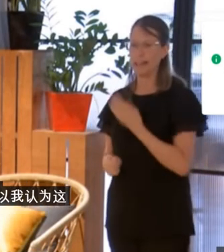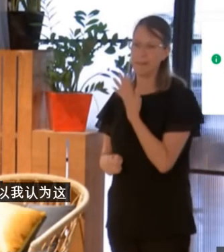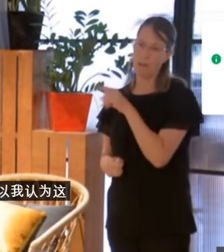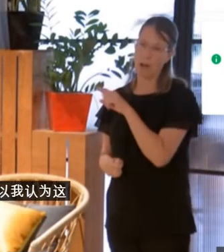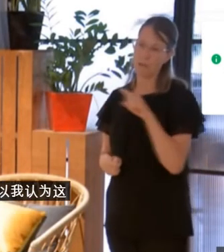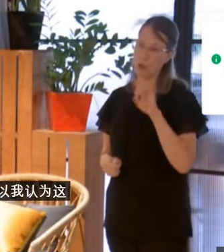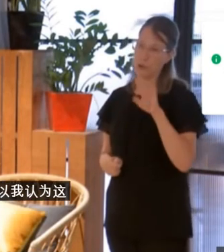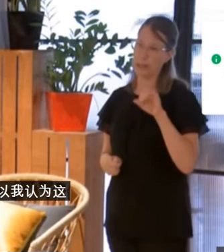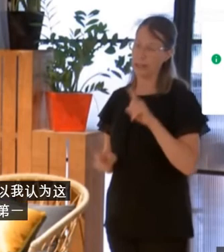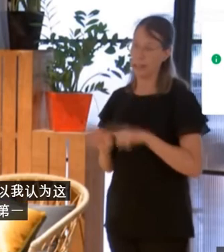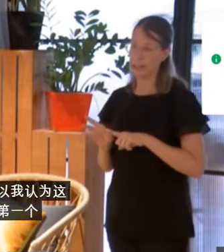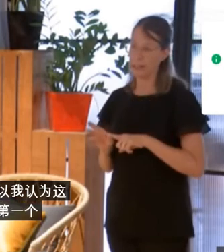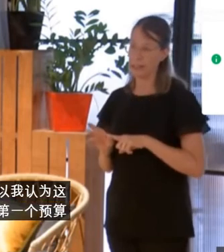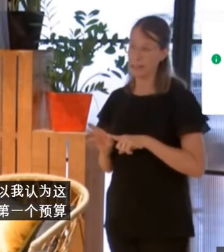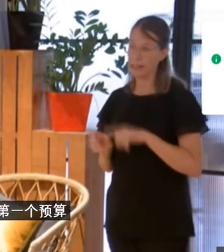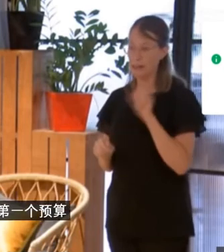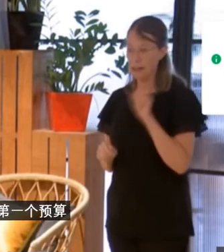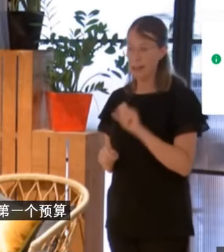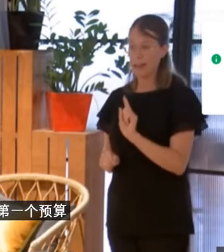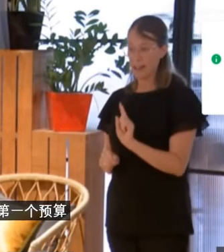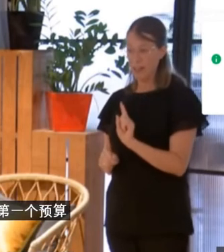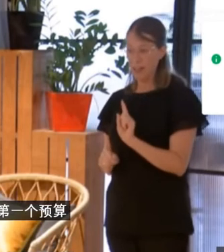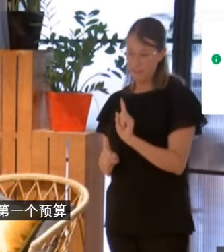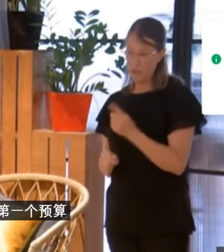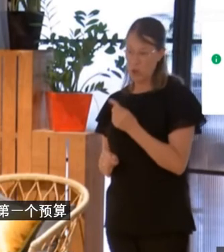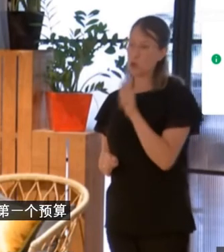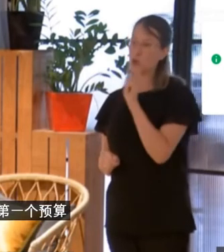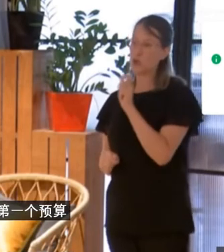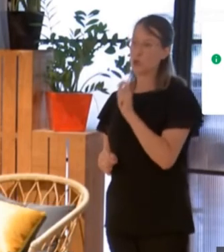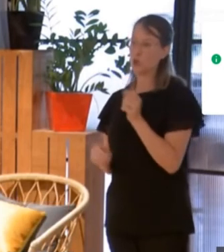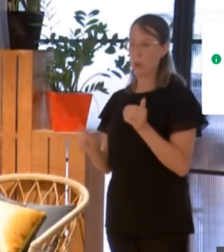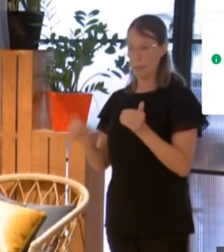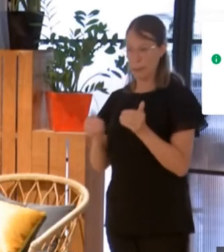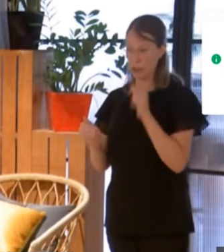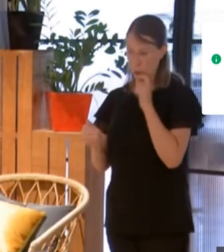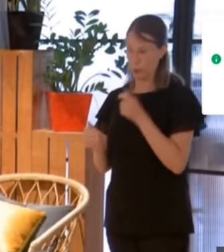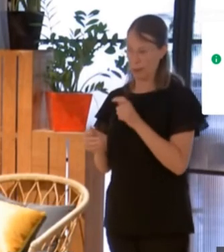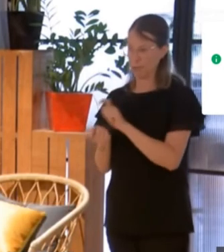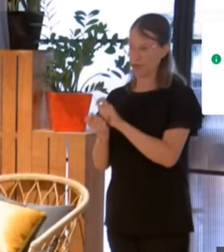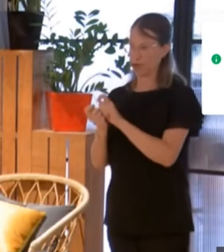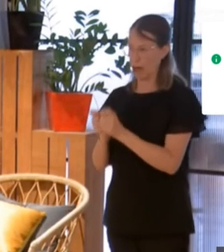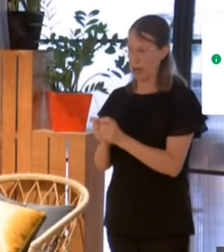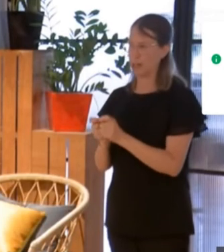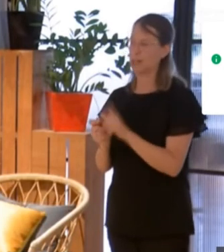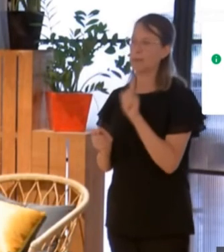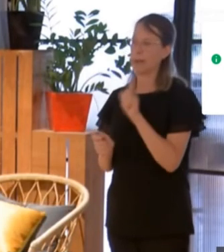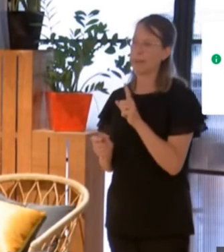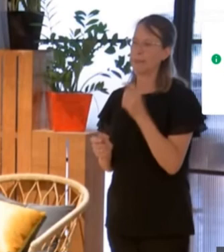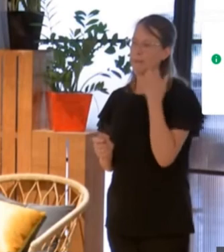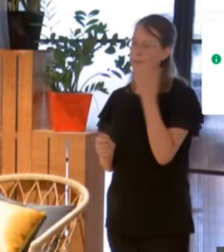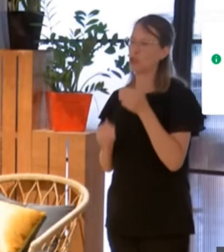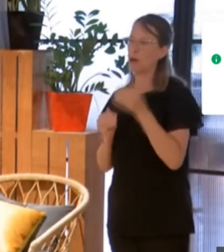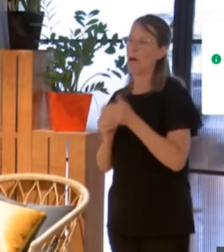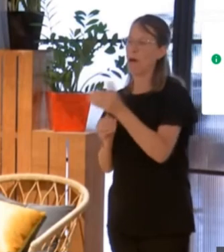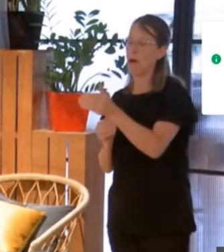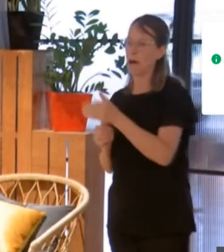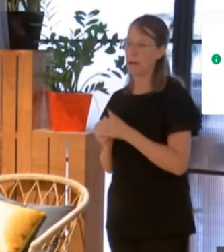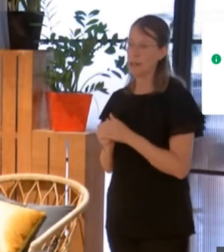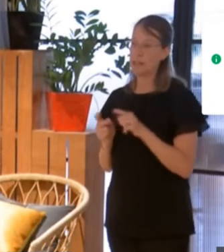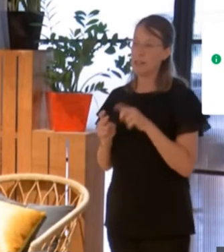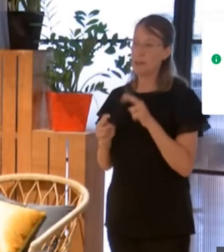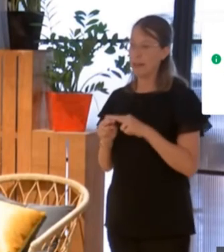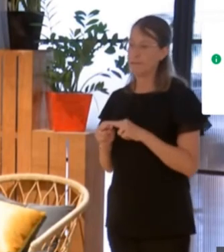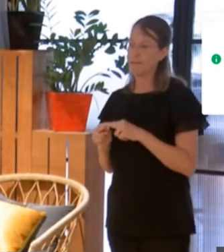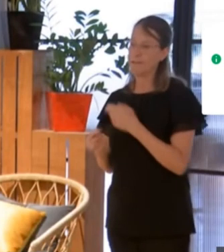So I think this is the first budget of many, and of policy objectives that the Minister for Women, the Minister for Education, the Premier, the Treasurer, working with the